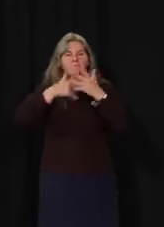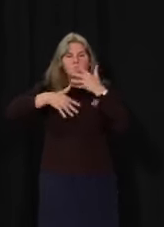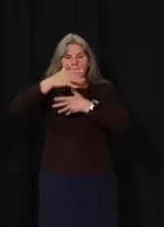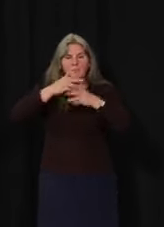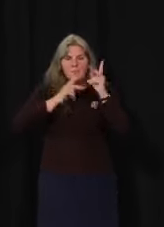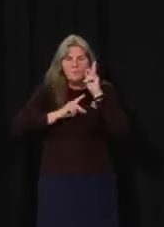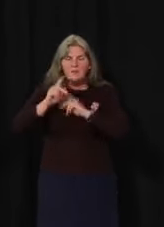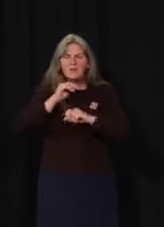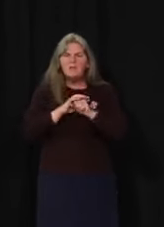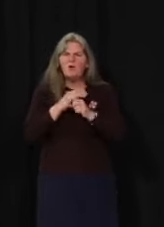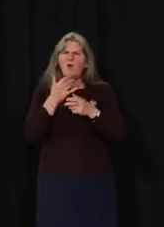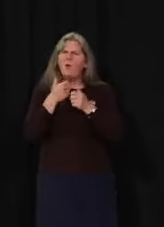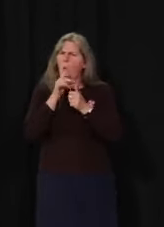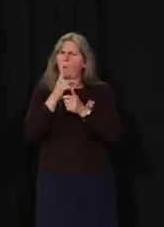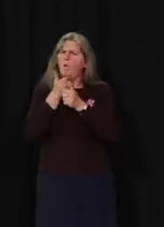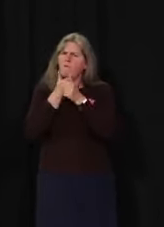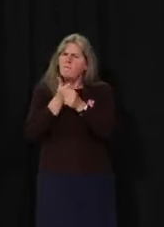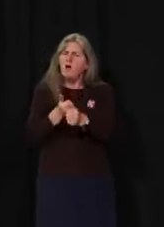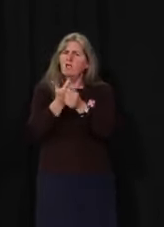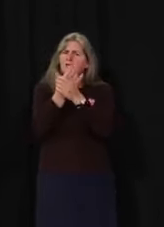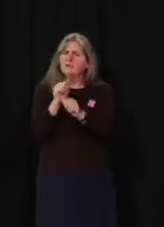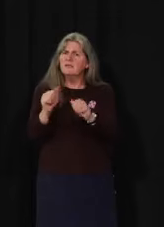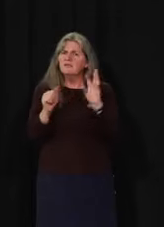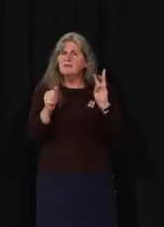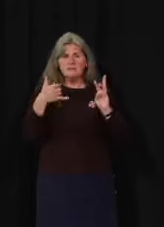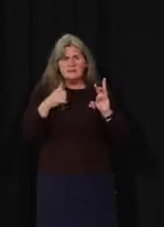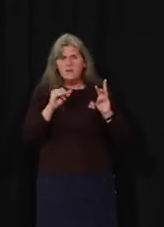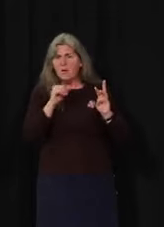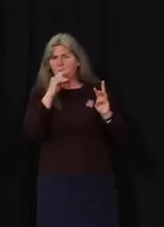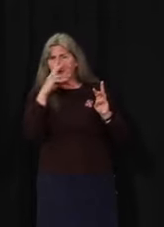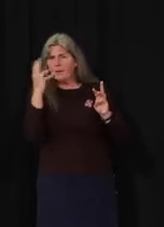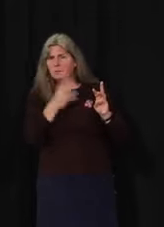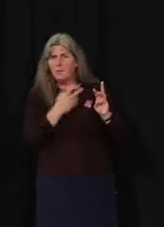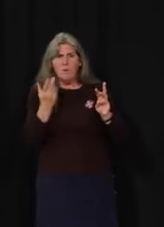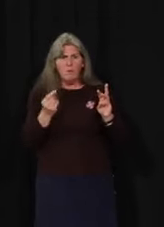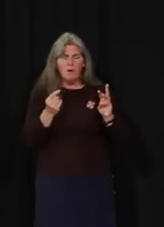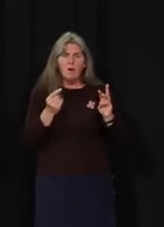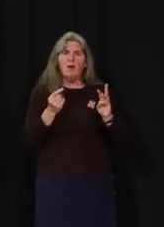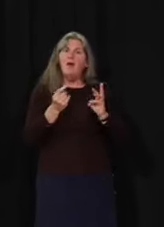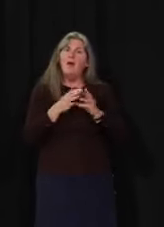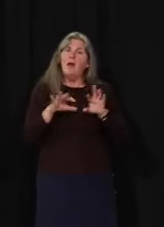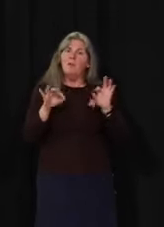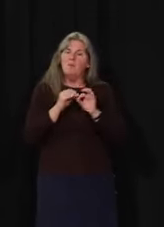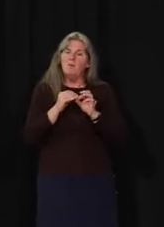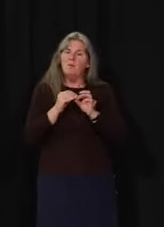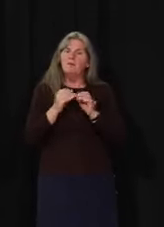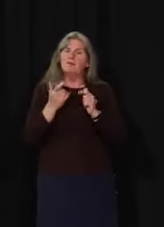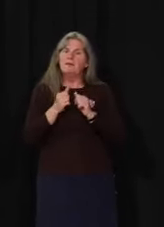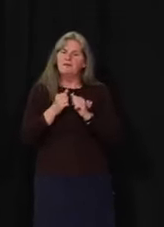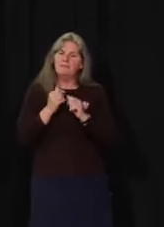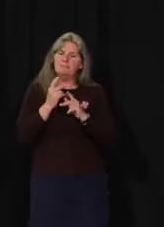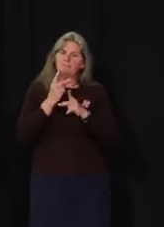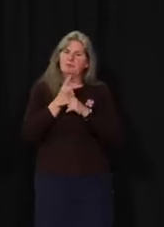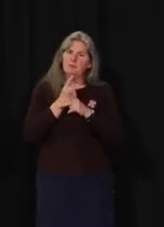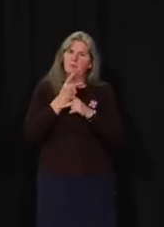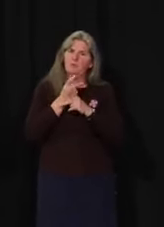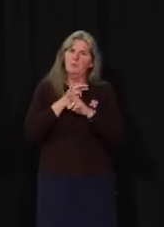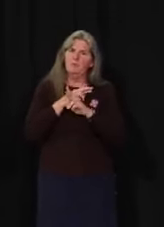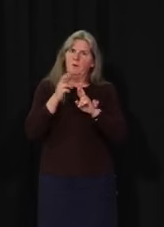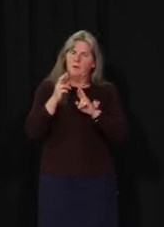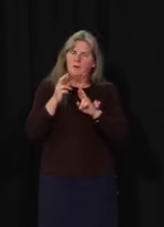that in place, we should be able to stay in a position where we can stay ahead of COVID, even with subsequent waves